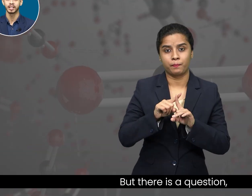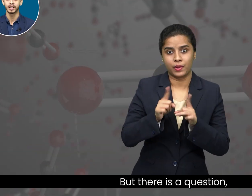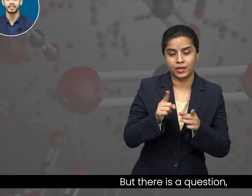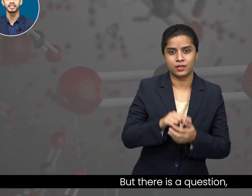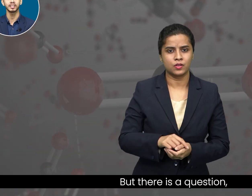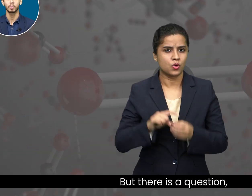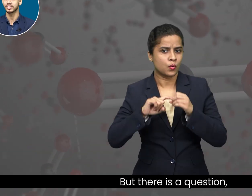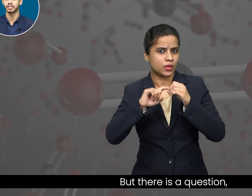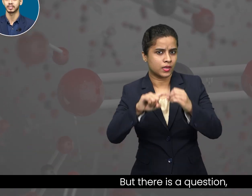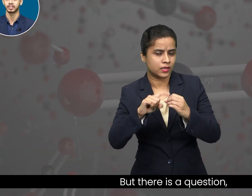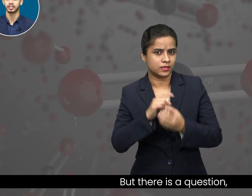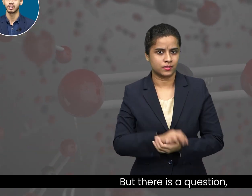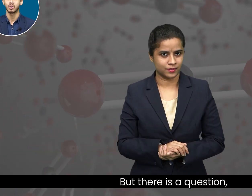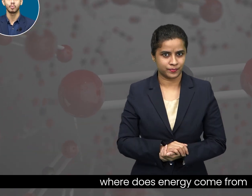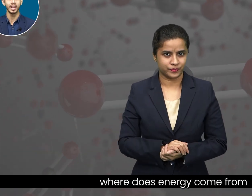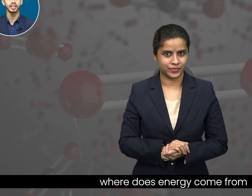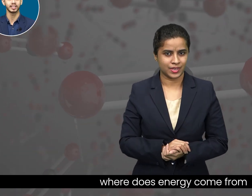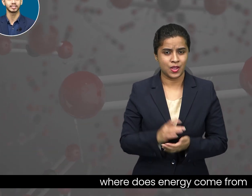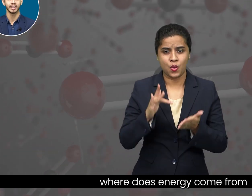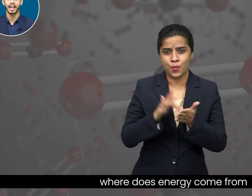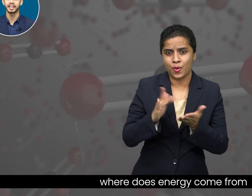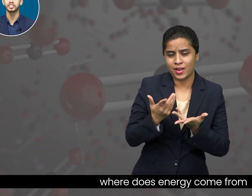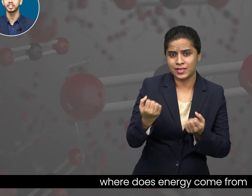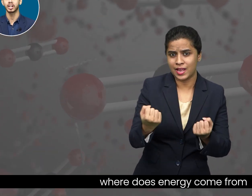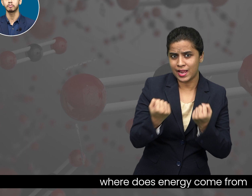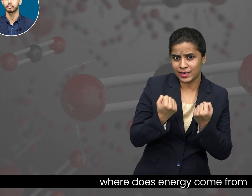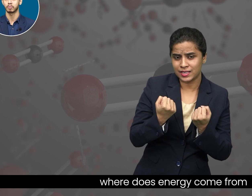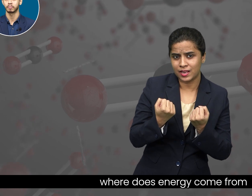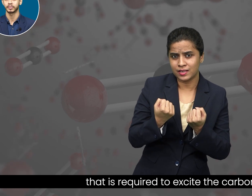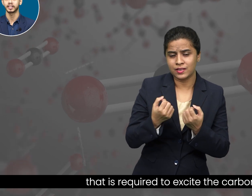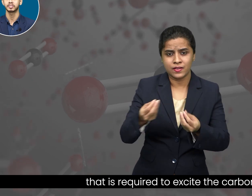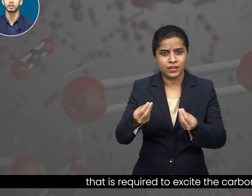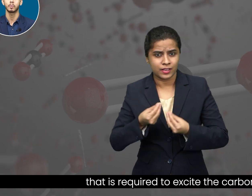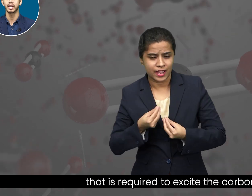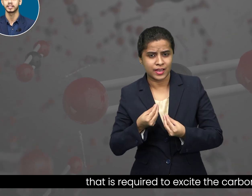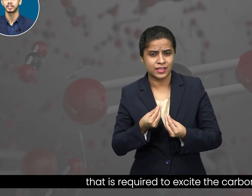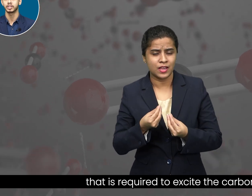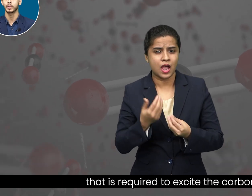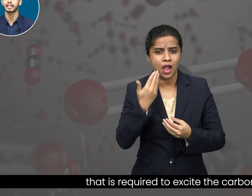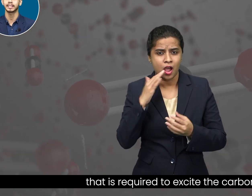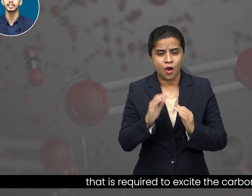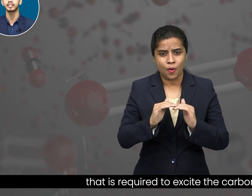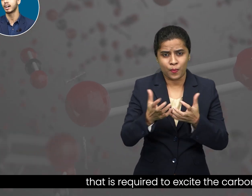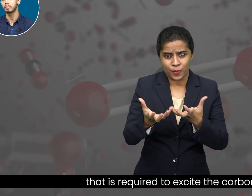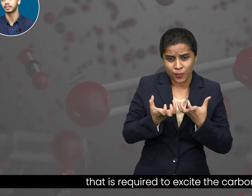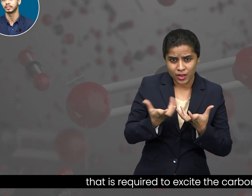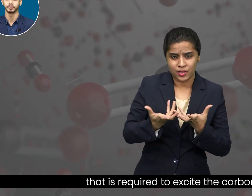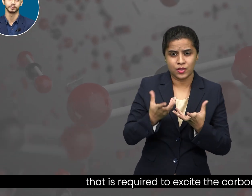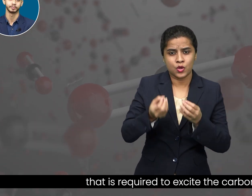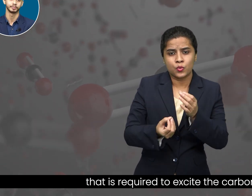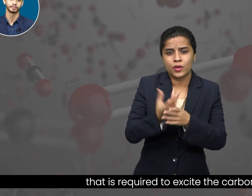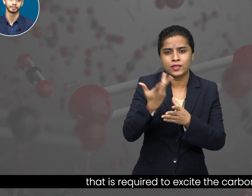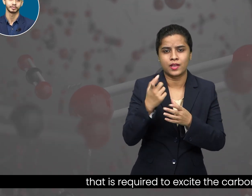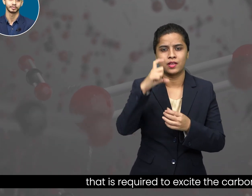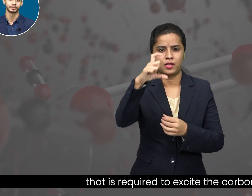But there is a question: where does energy come from that is required to excite the carbon?